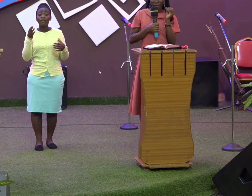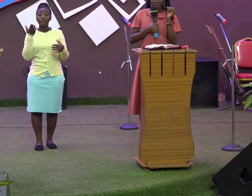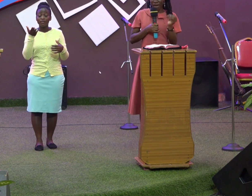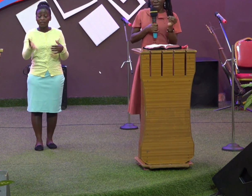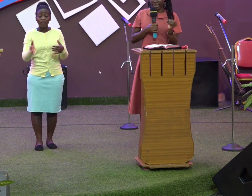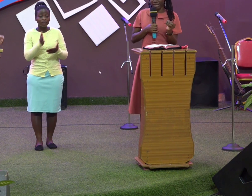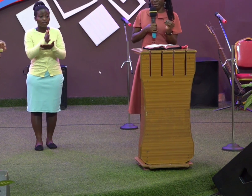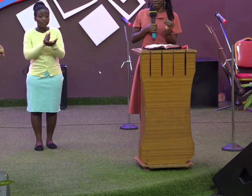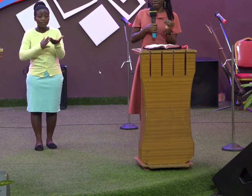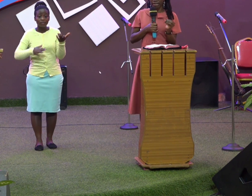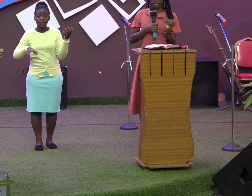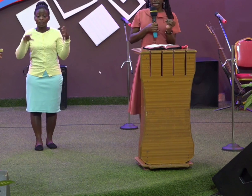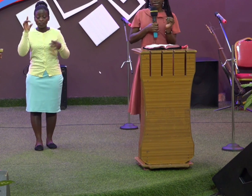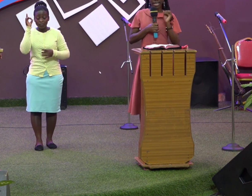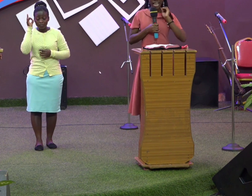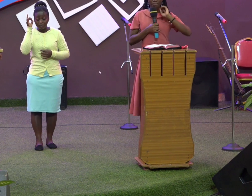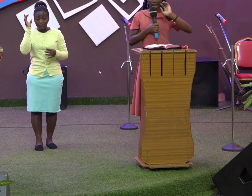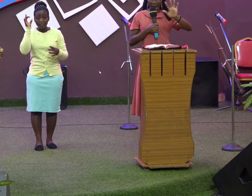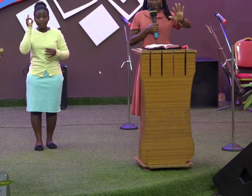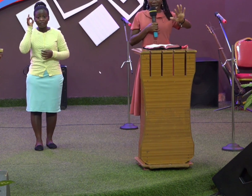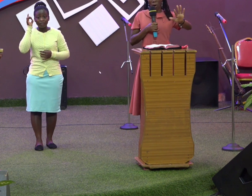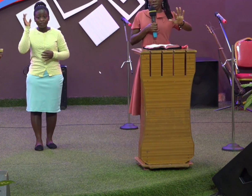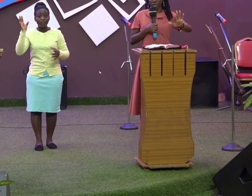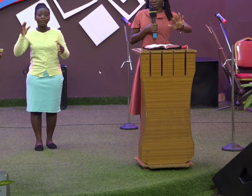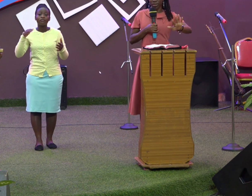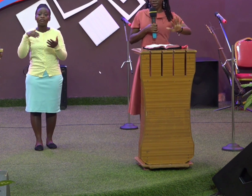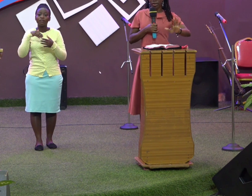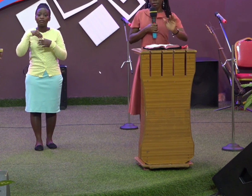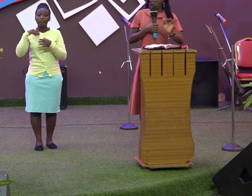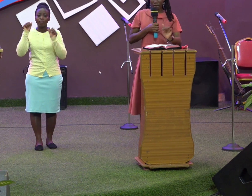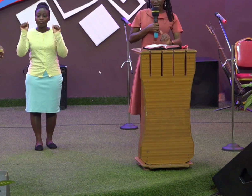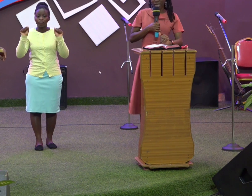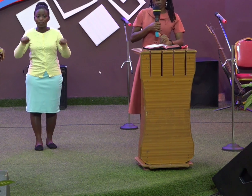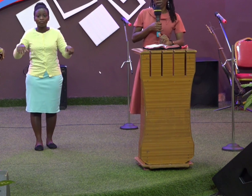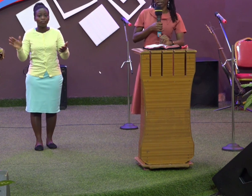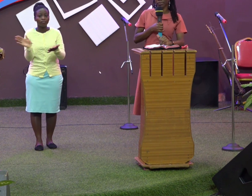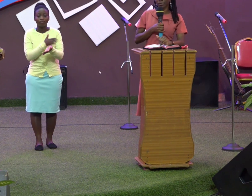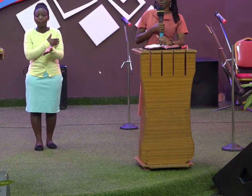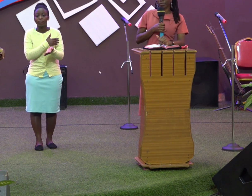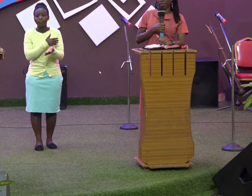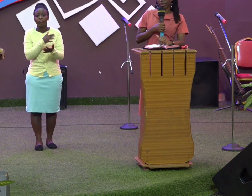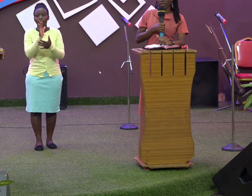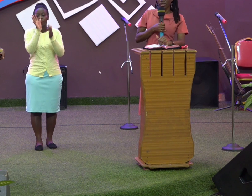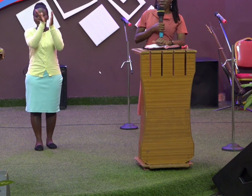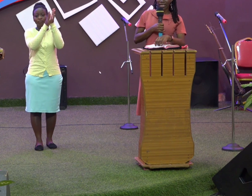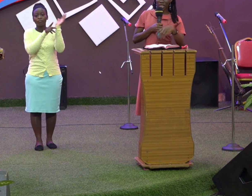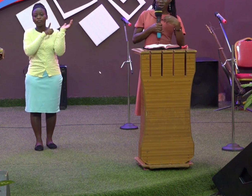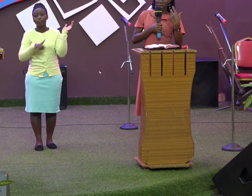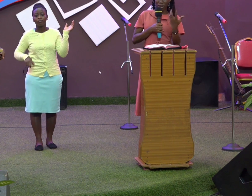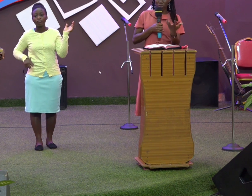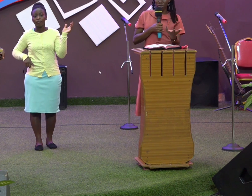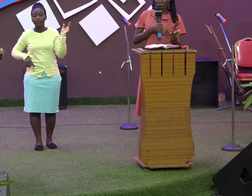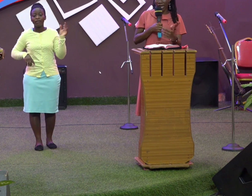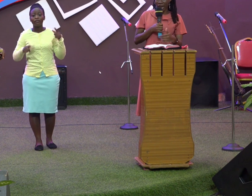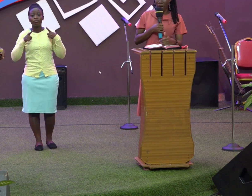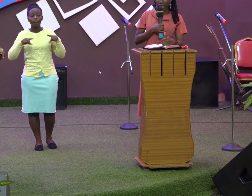some infirmities that can be cast out. Praise the Lord. So let us try